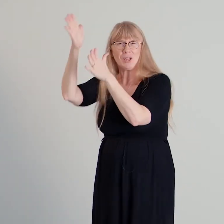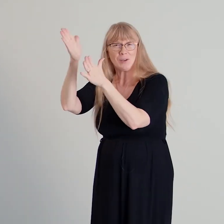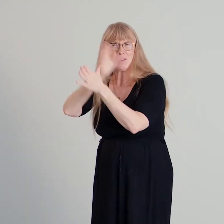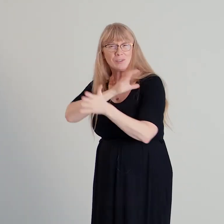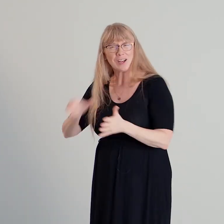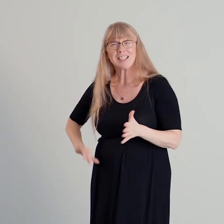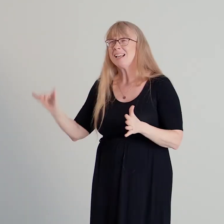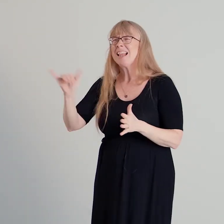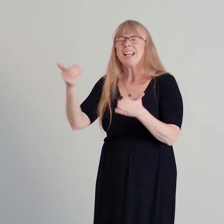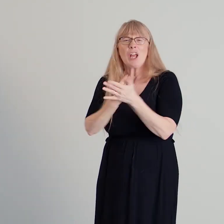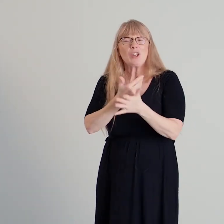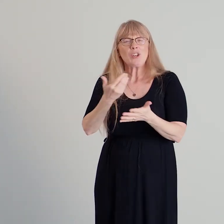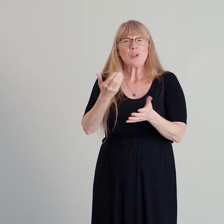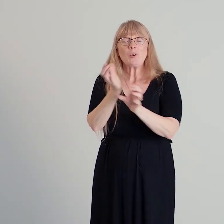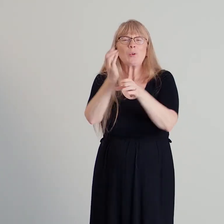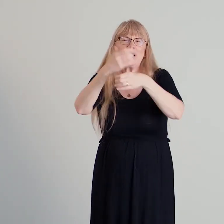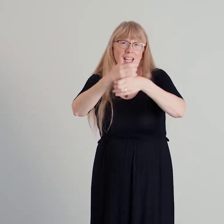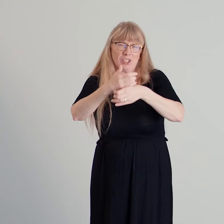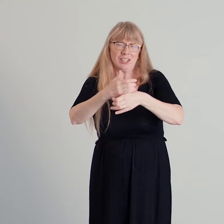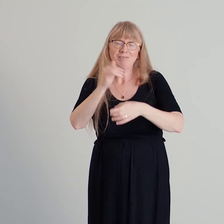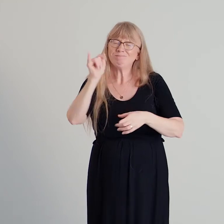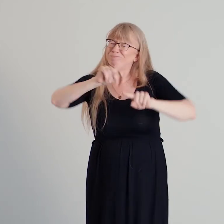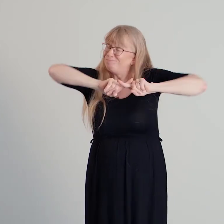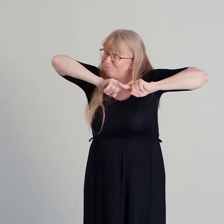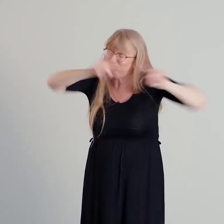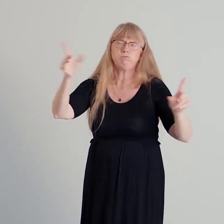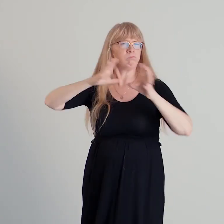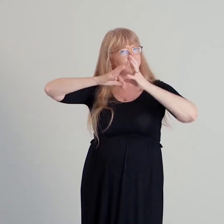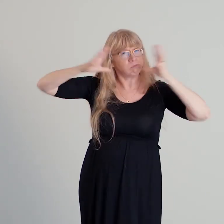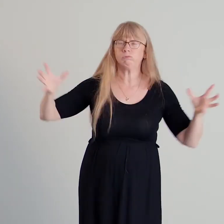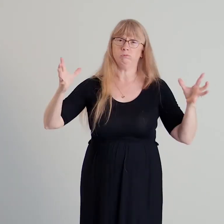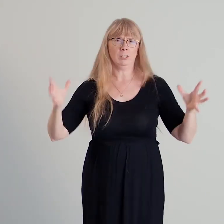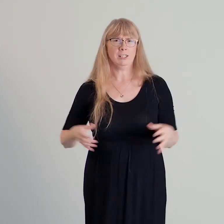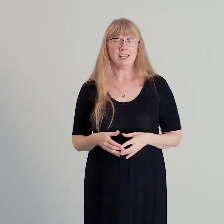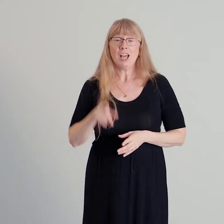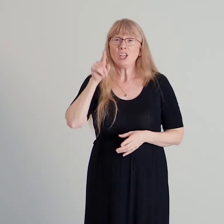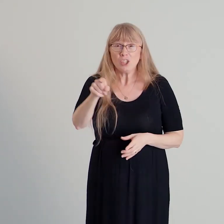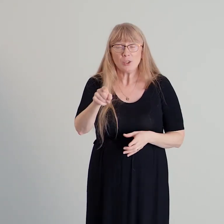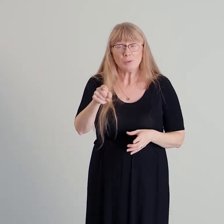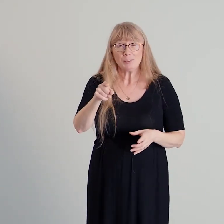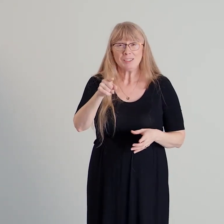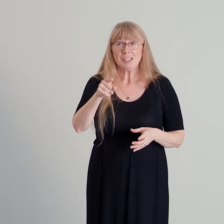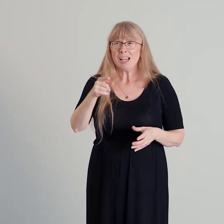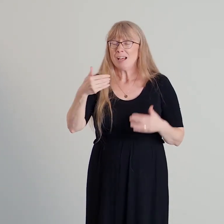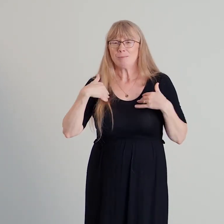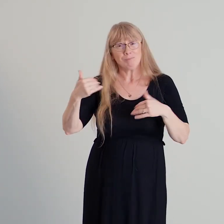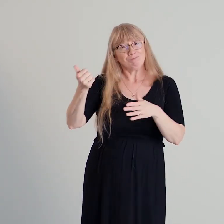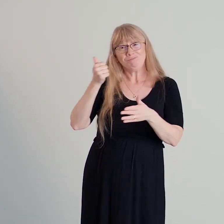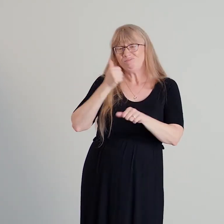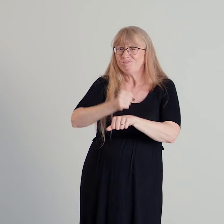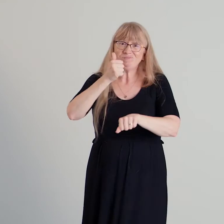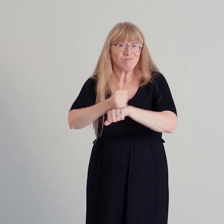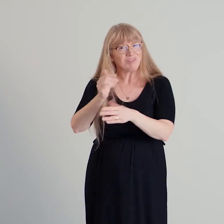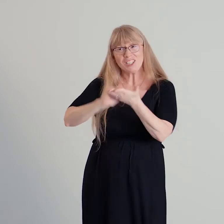a new creation. And that makes all the difference in the world. So when you're dealing with blame and excuses